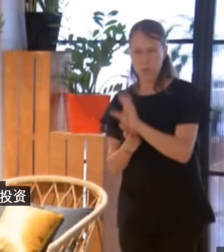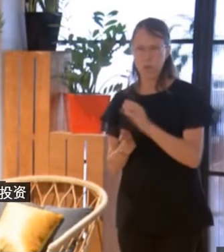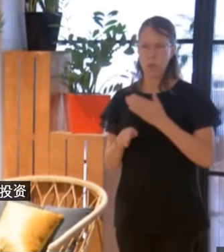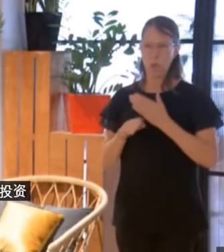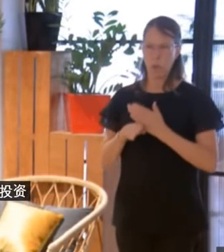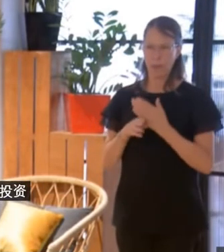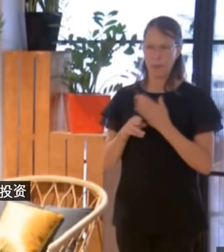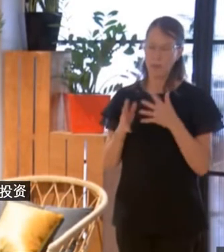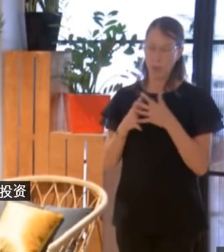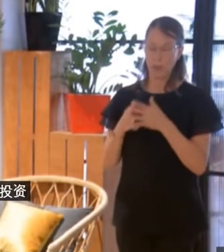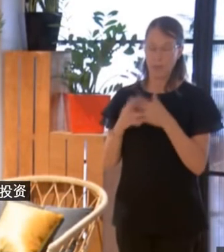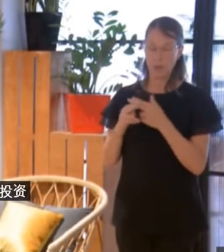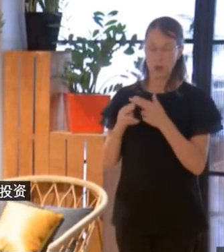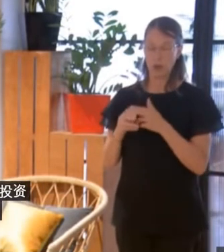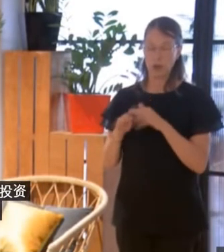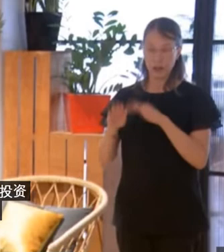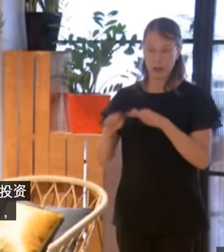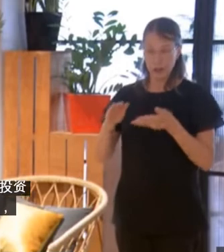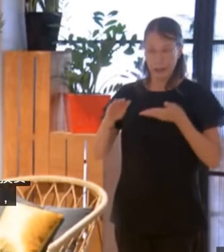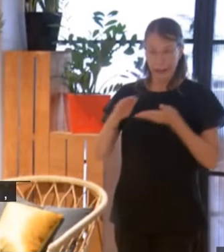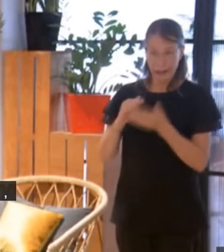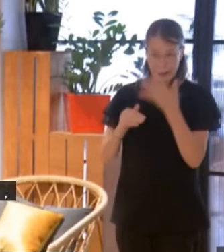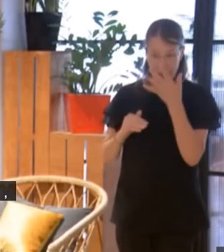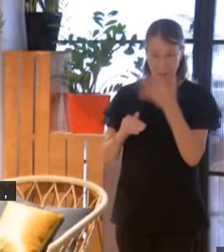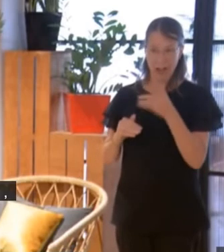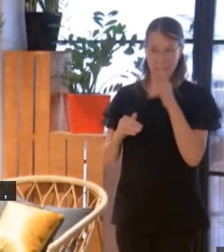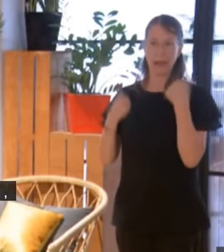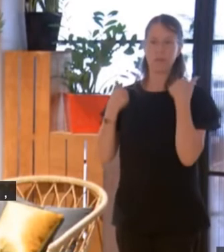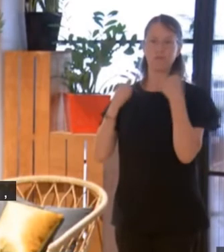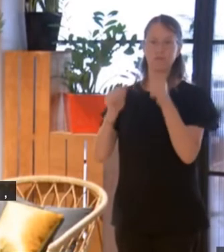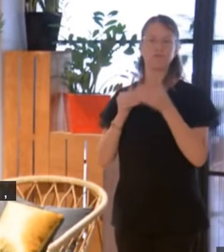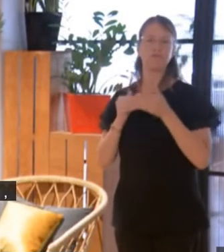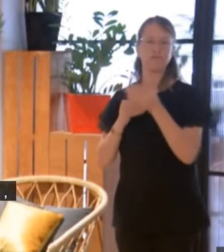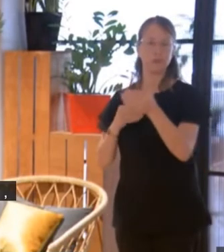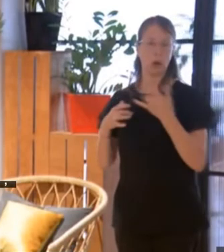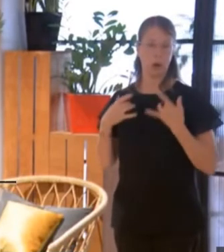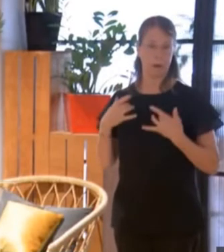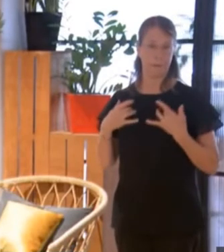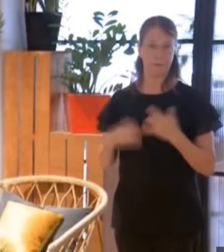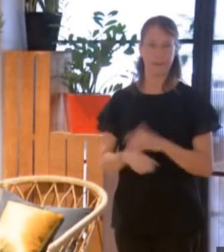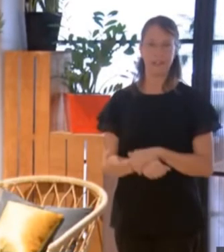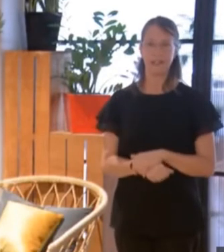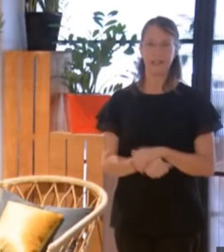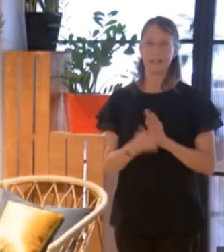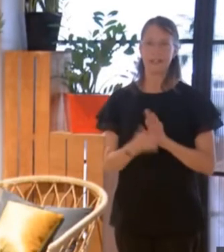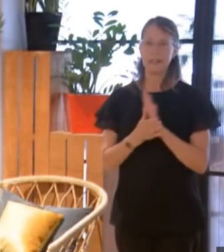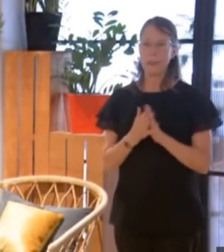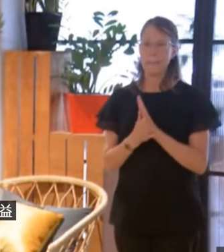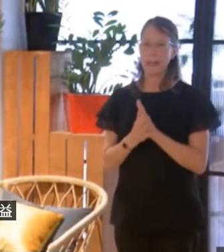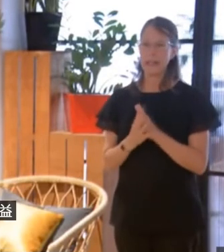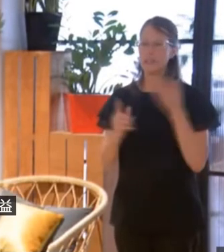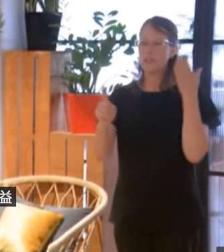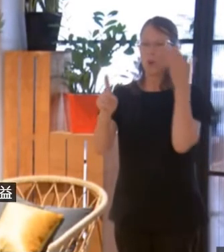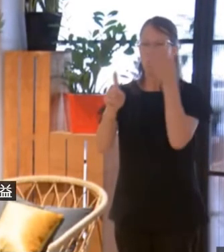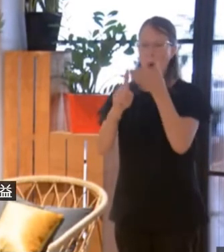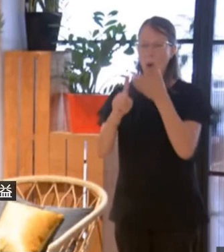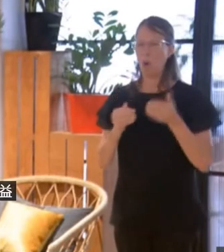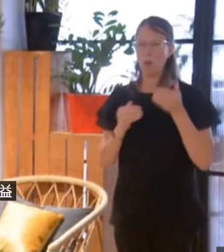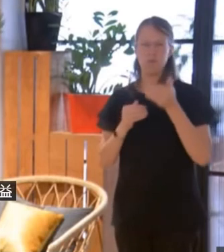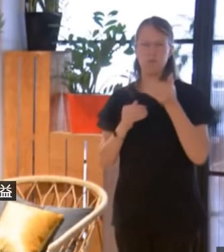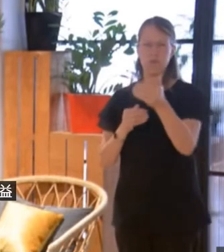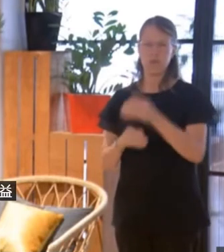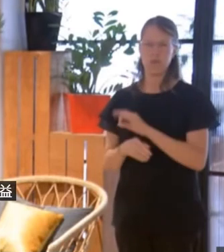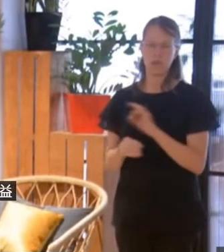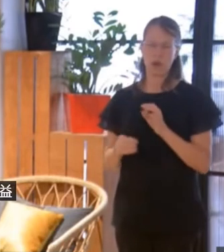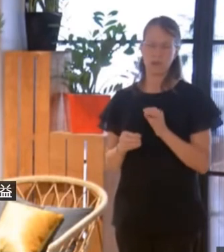under 5 will enable them to thrive for the whole of their lives. So this will also see a long-term productivity benefit delivered for